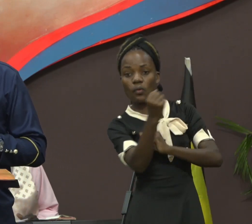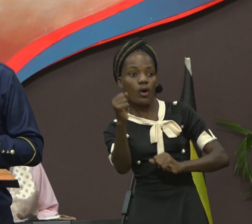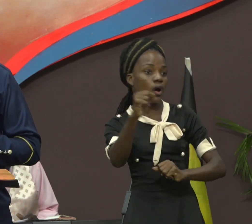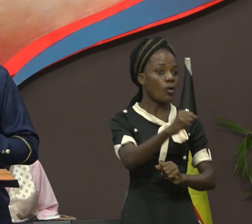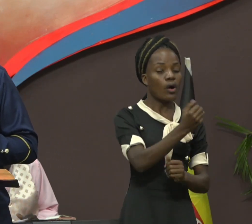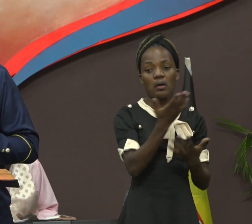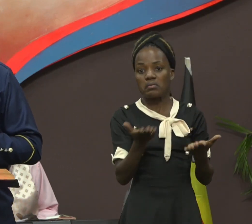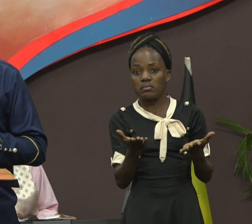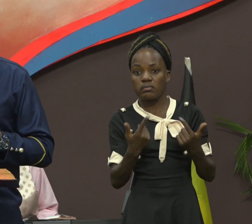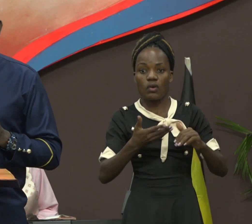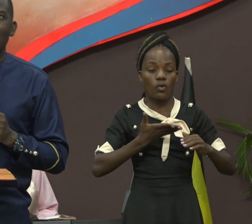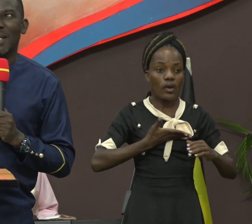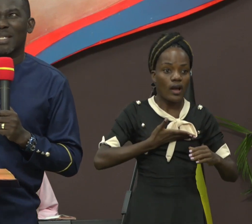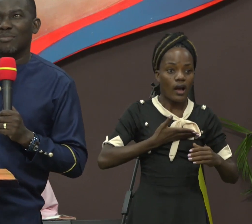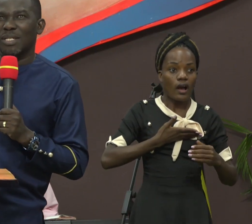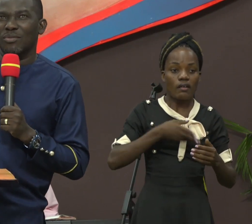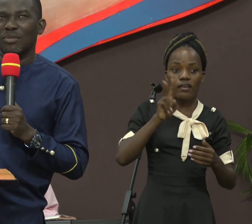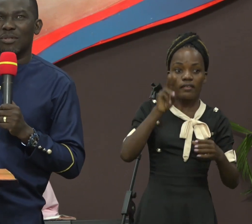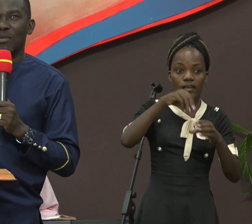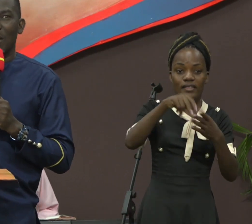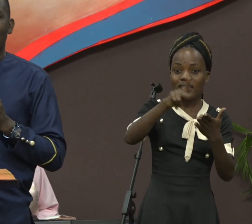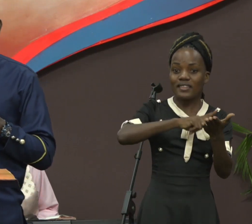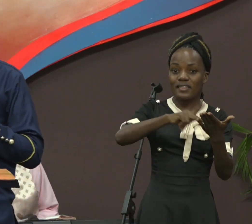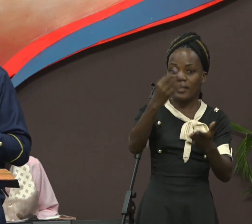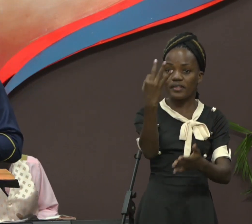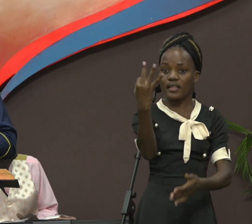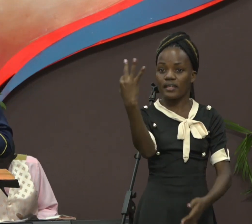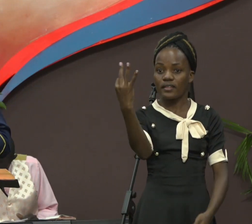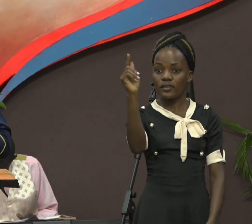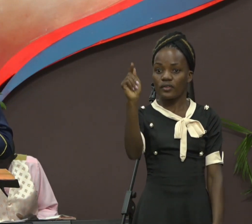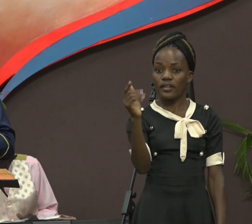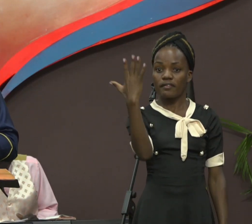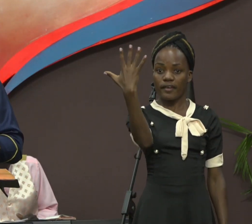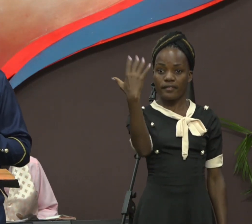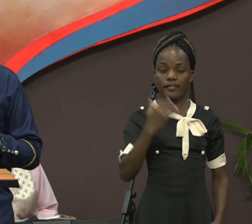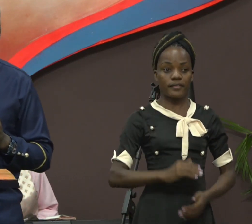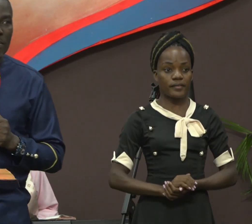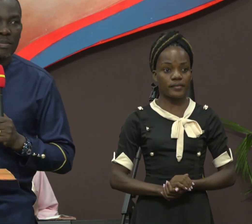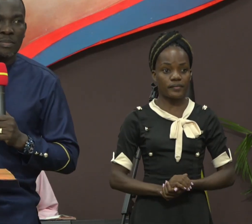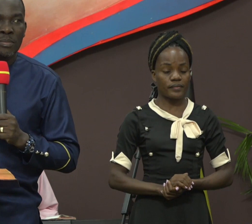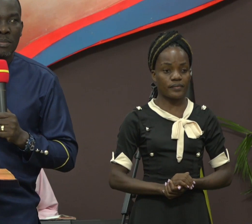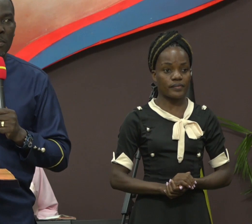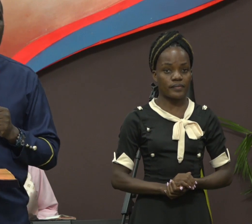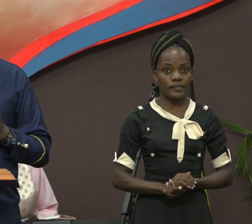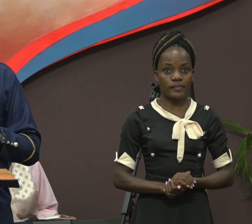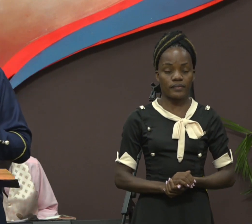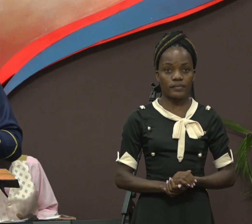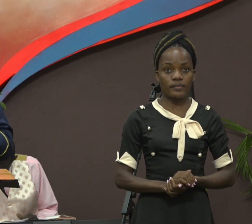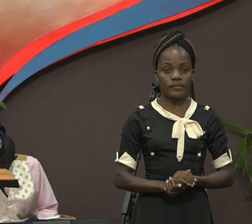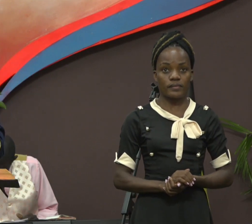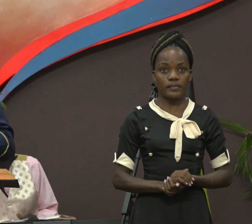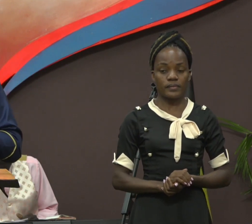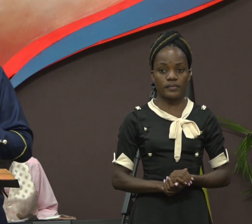moving. Tuyina ekyandikwa mu Zaburi 33 ndoozo nyiri wa 5. We have a scripture in Psalm 33 verse 5.